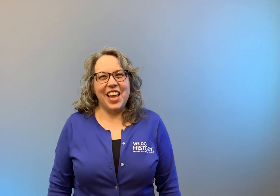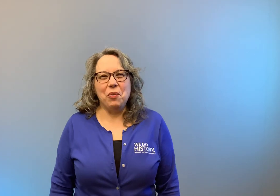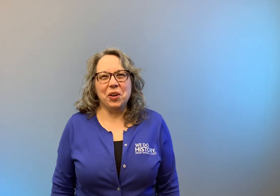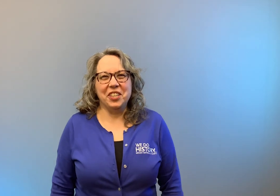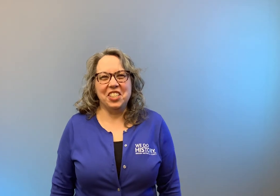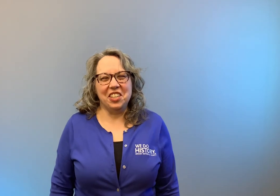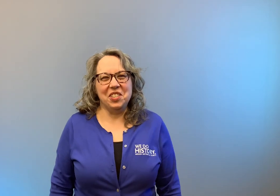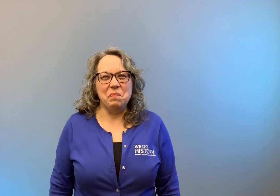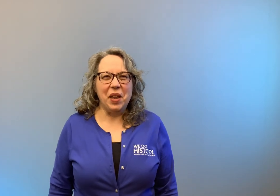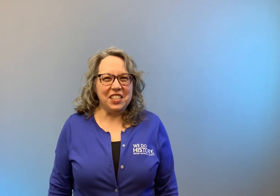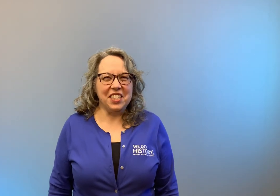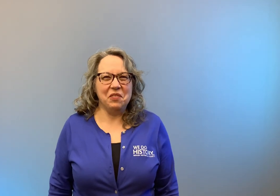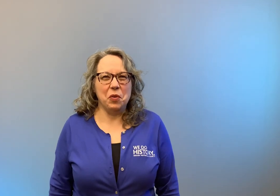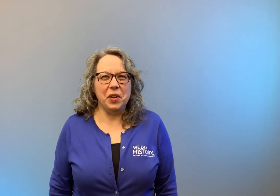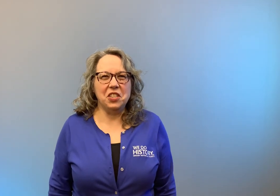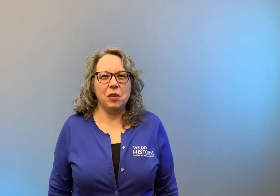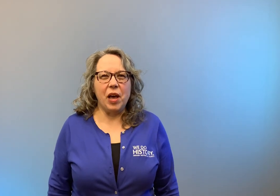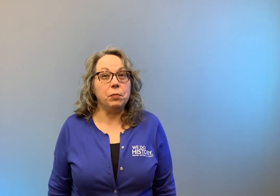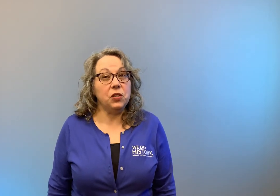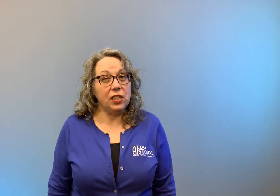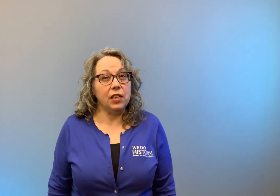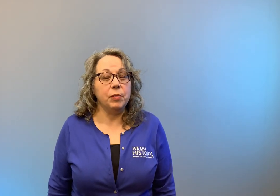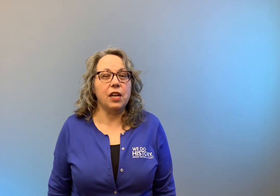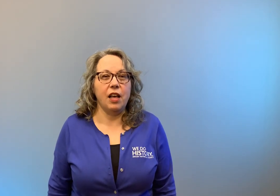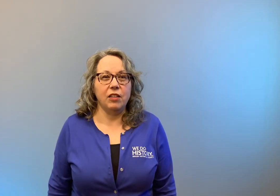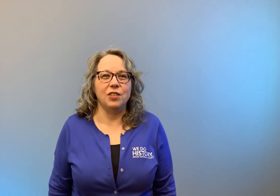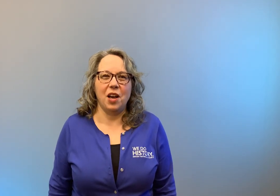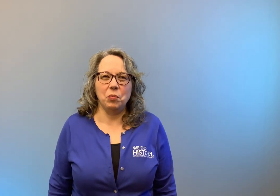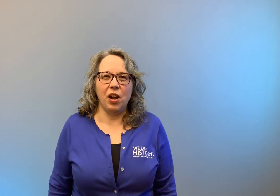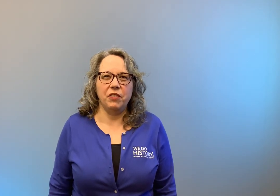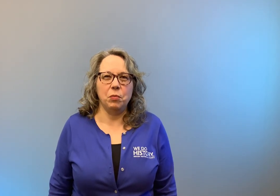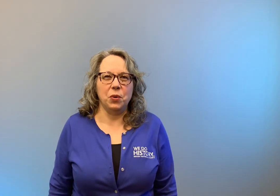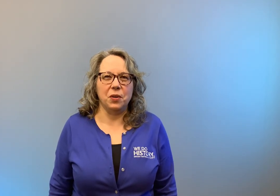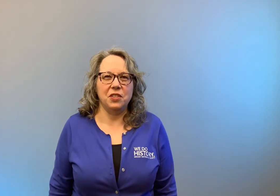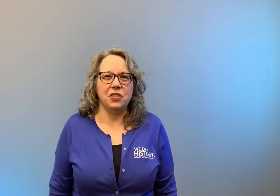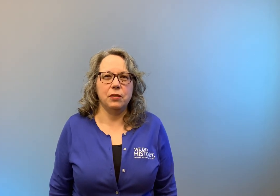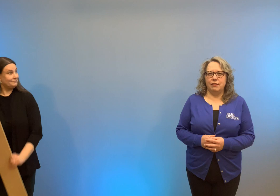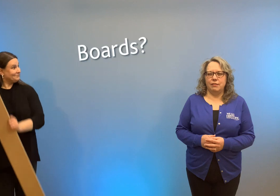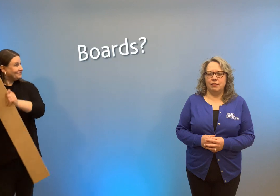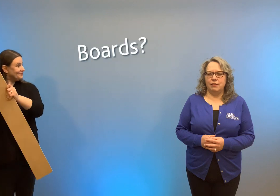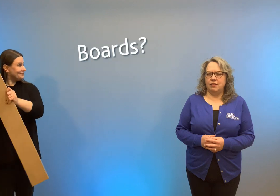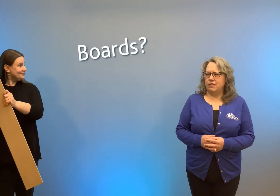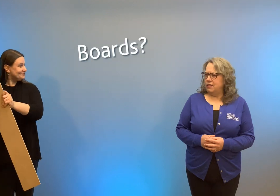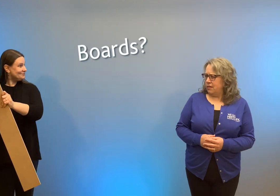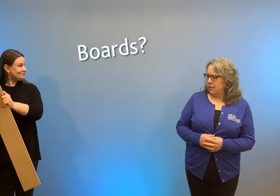Today we're going to share some basic information about museum and other nonprofit boards.